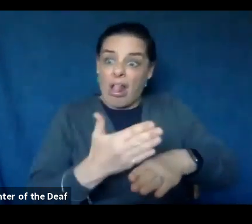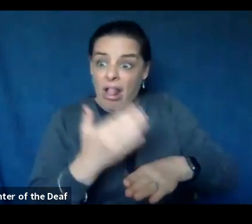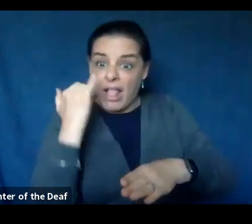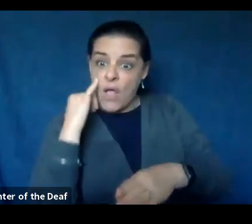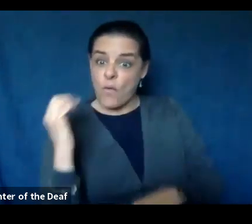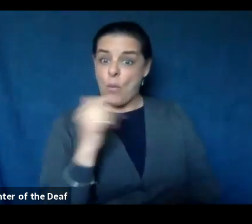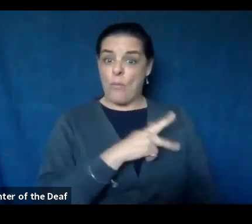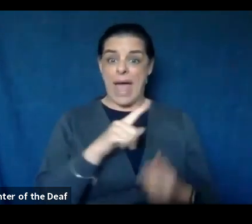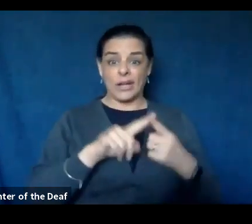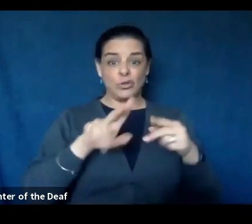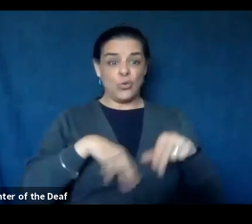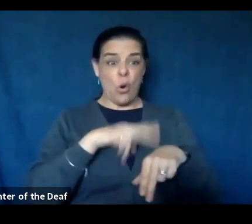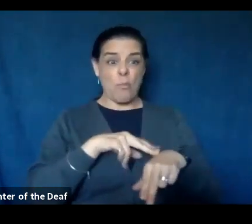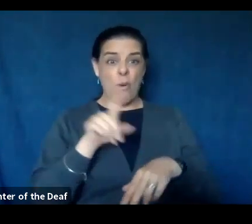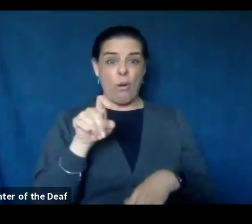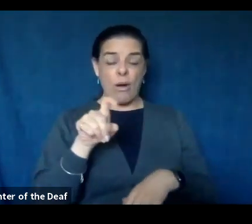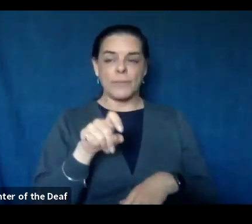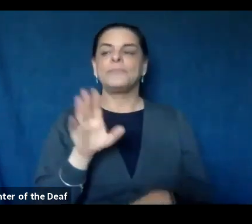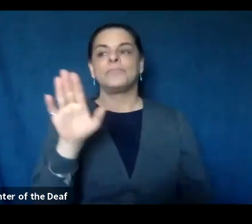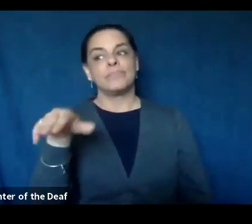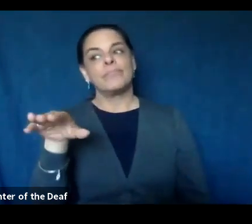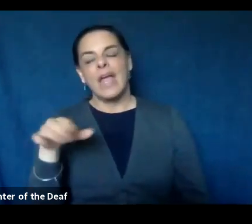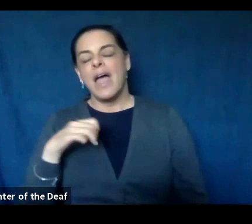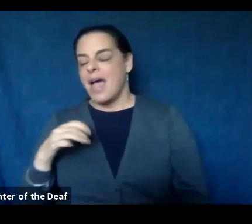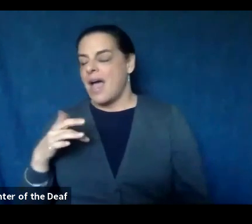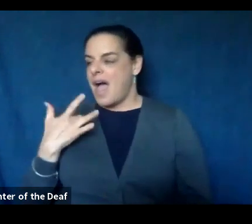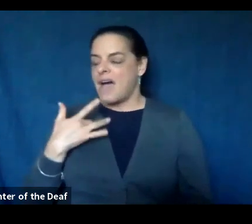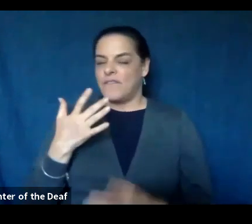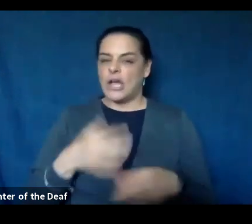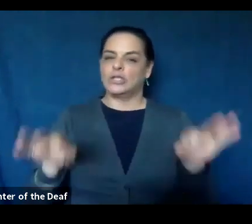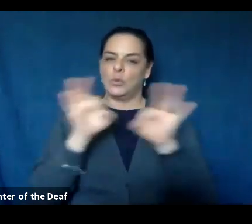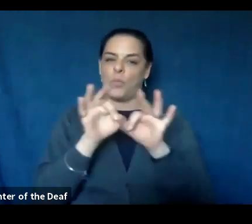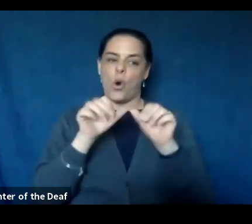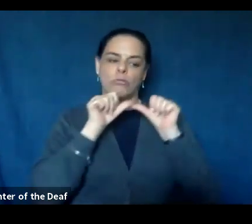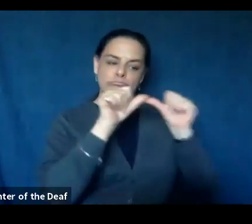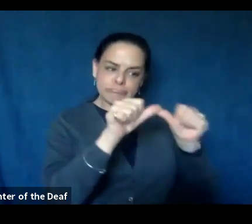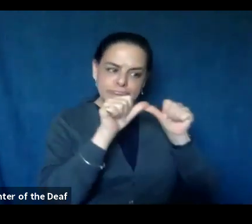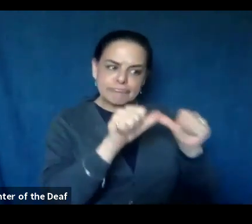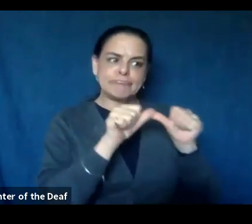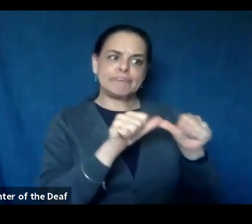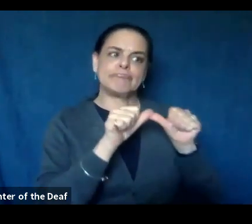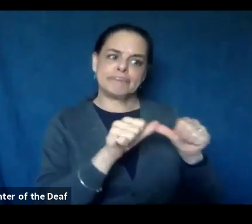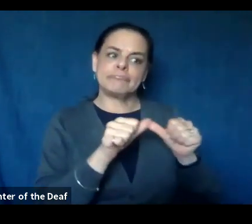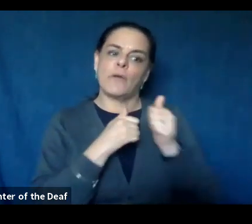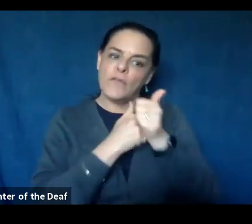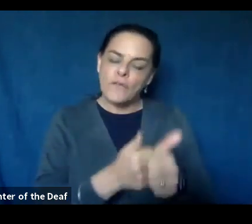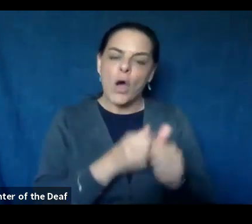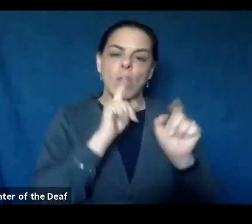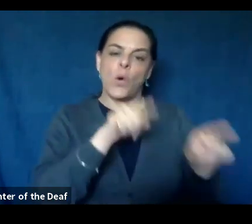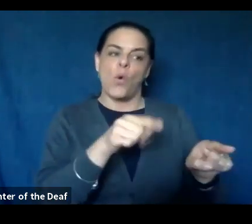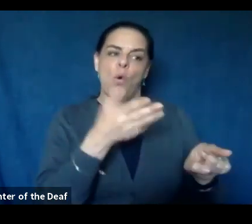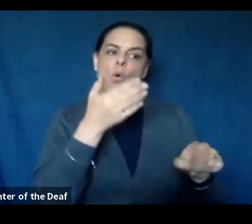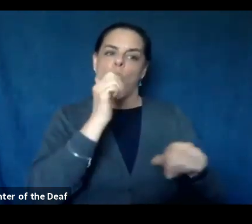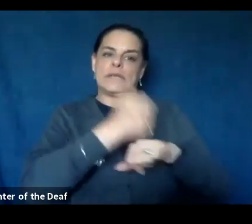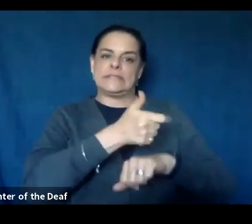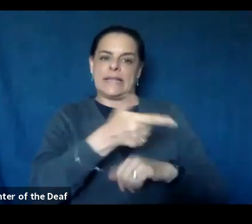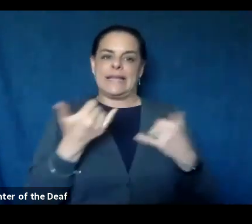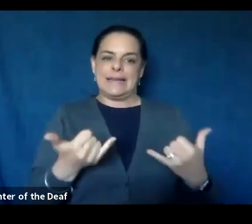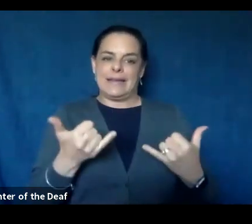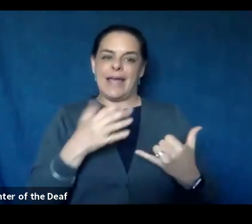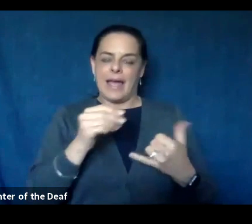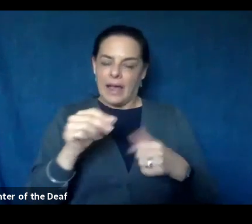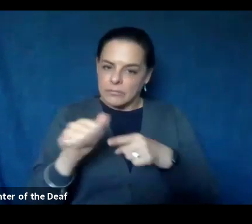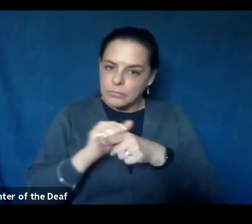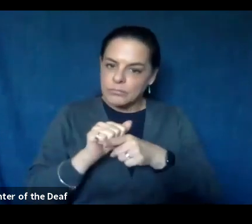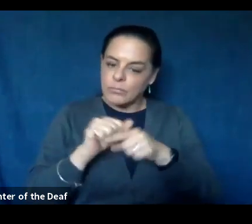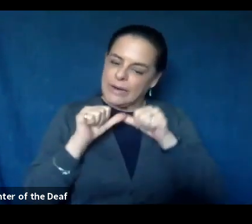really important that we continue to be diligent and we continue to follow the order that's there now, and that we continue to practice all the